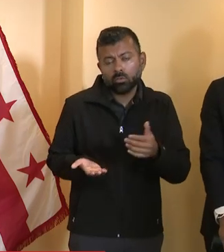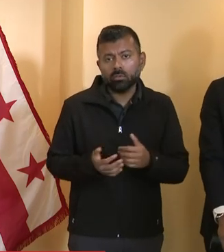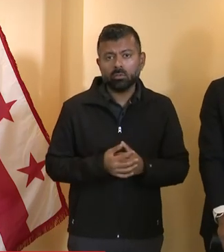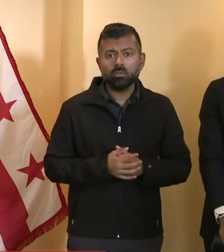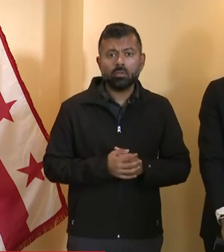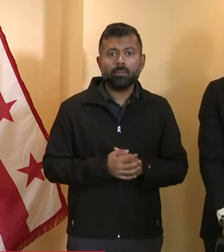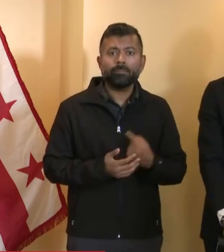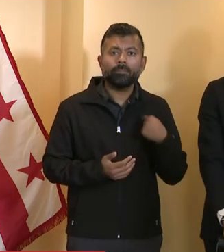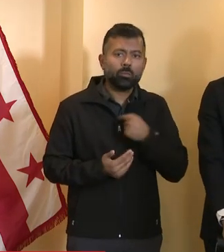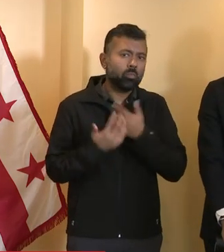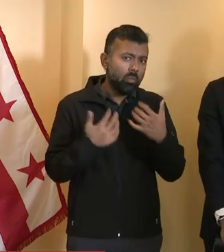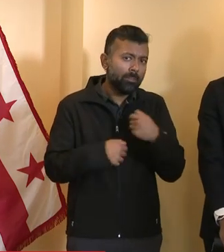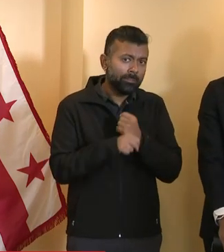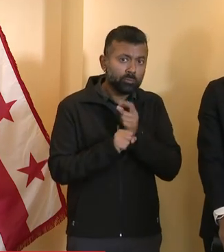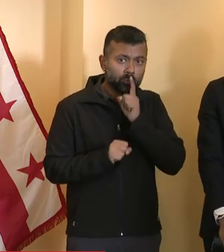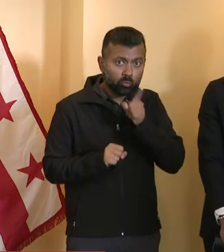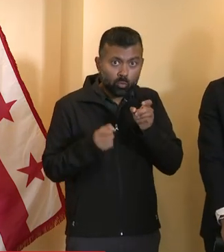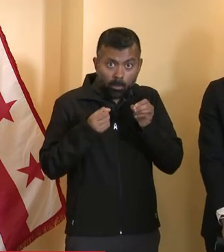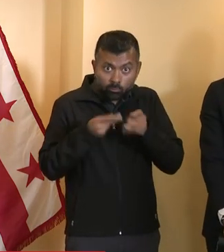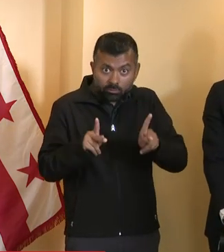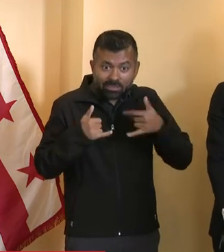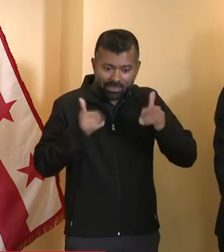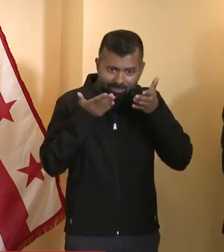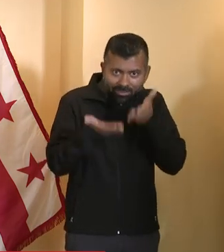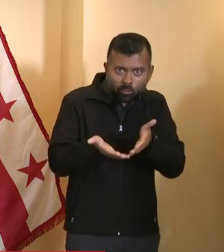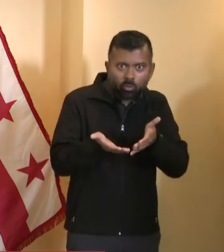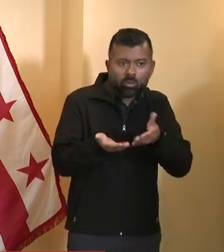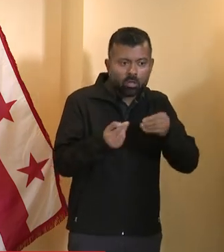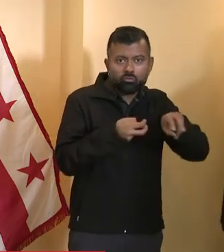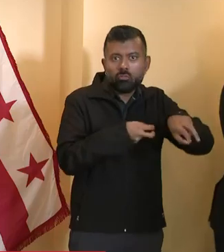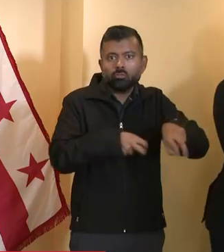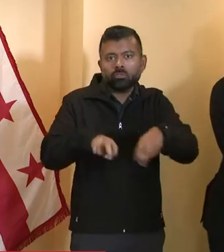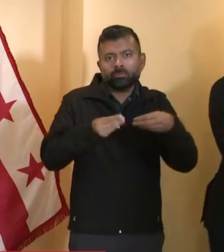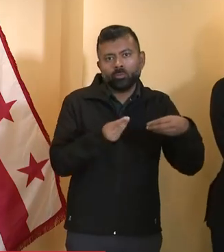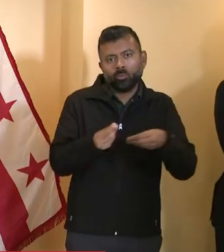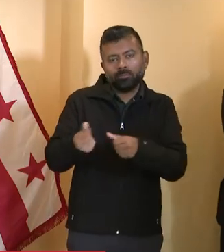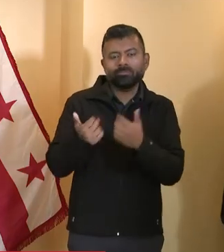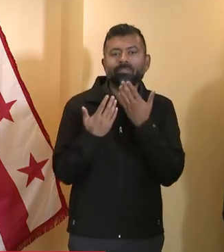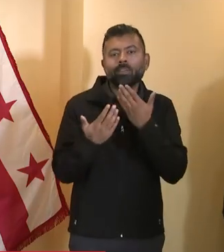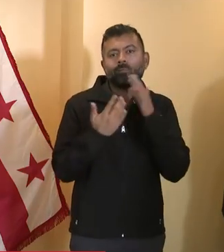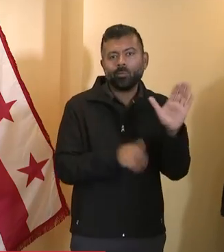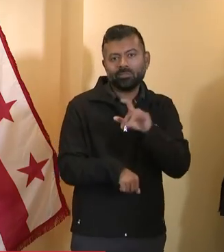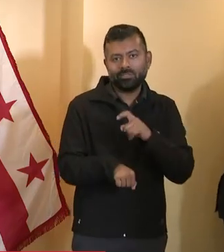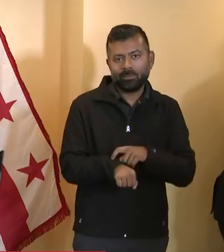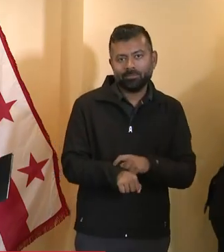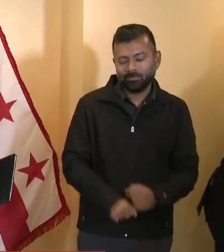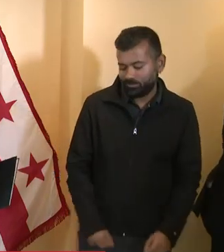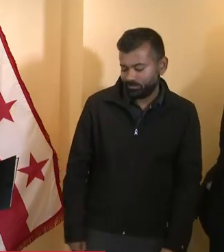to smooth out that process as best we can. All right, thanks. All right, thank you. Thank you.